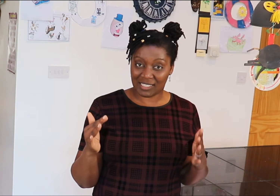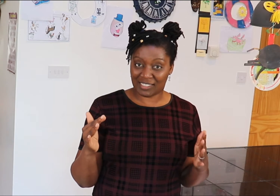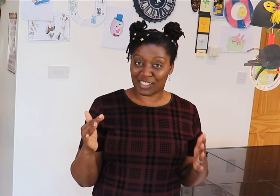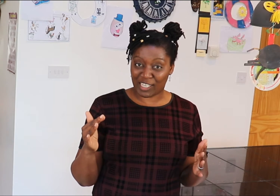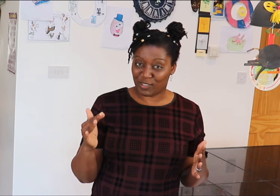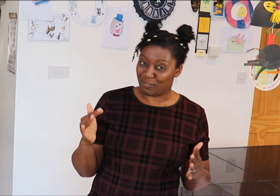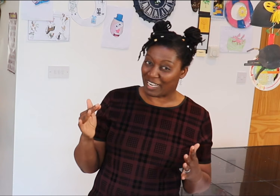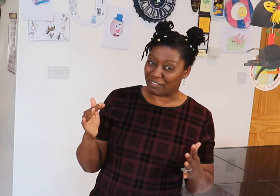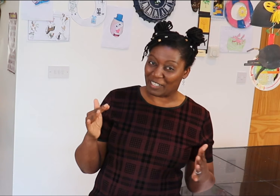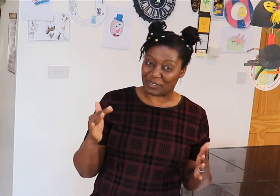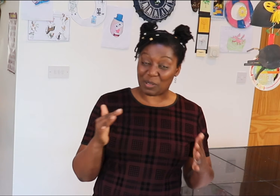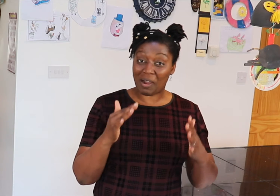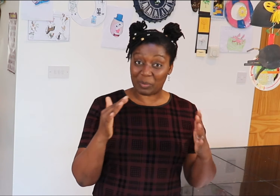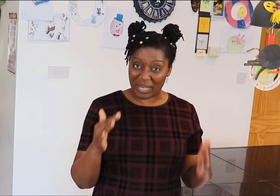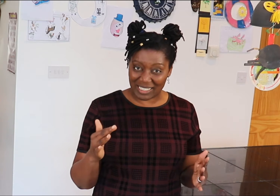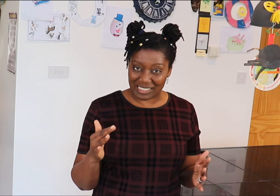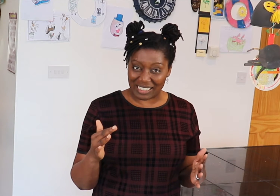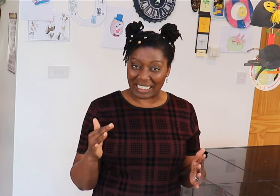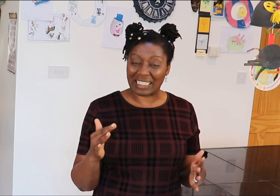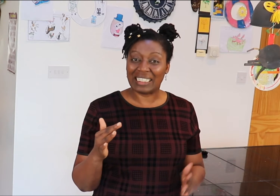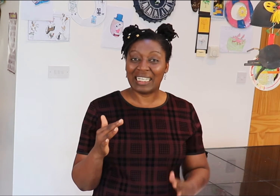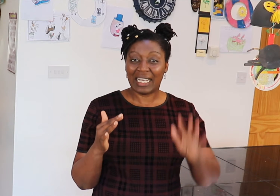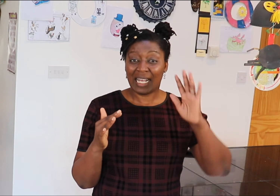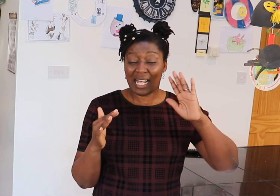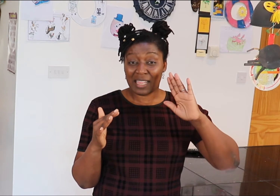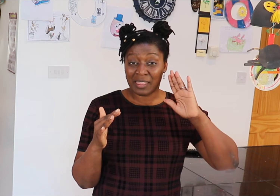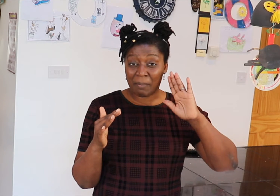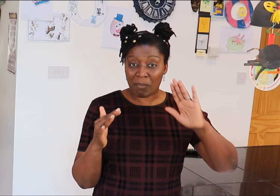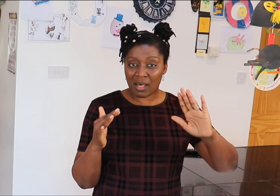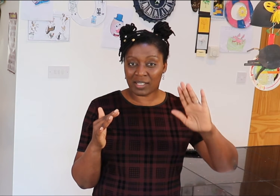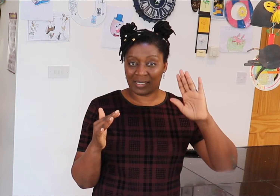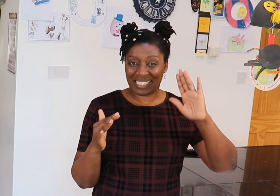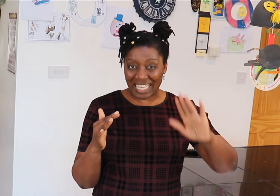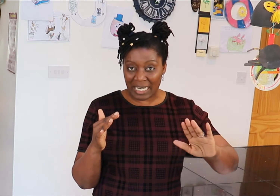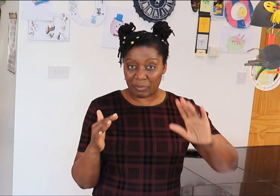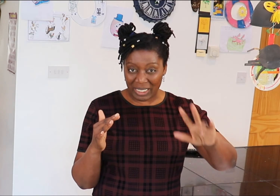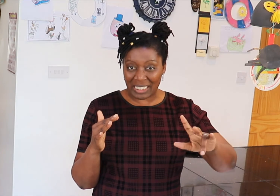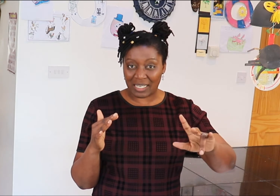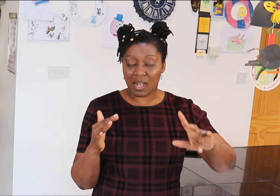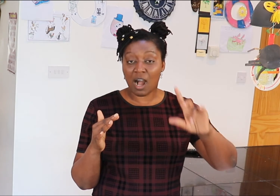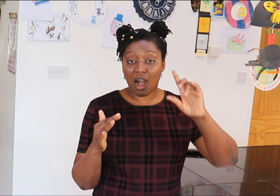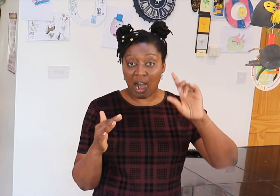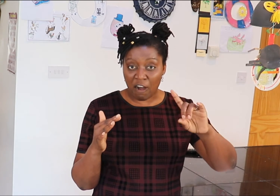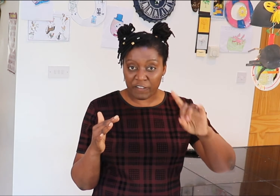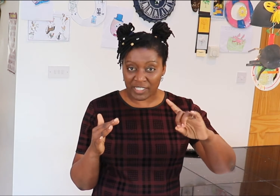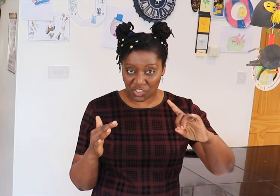this is the cycle of life now. So throughout the pregnancy, the mother's inner being